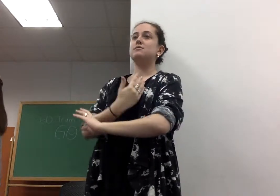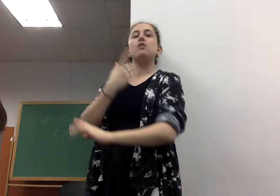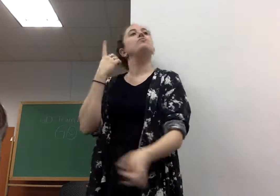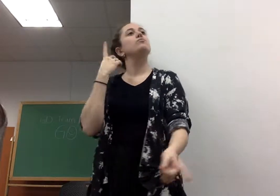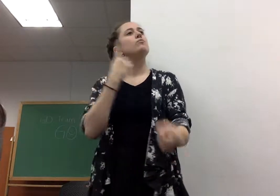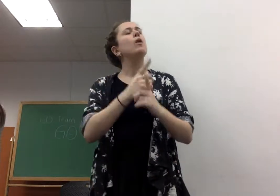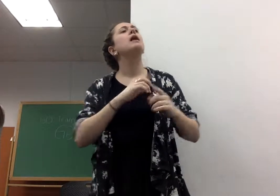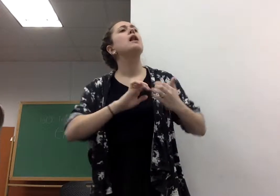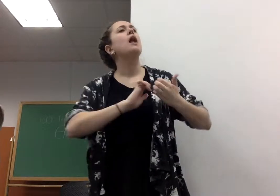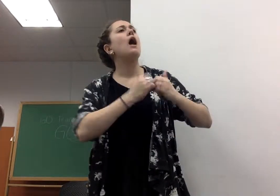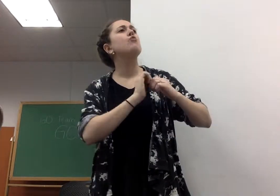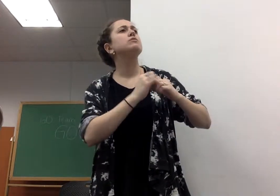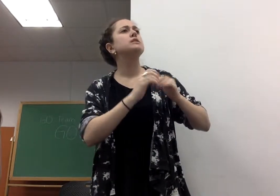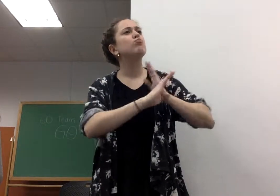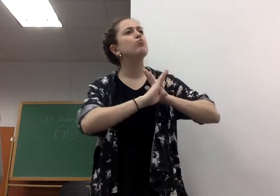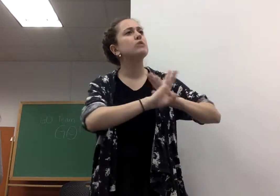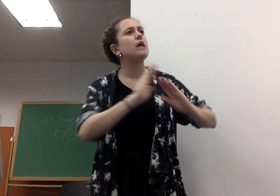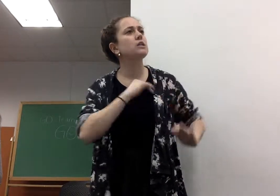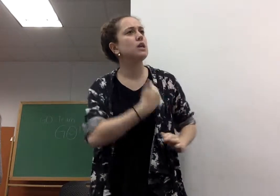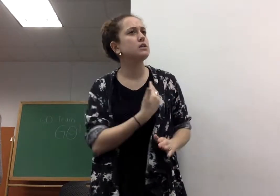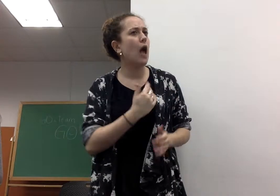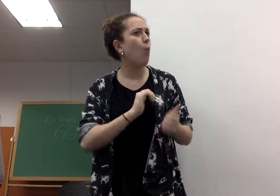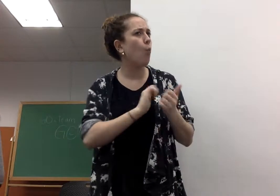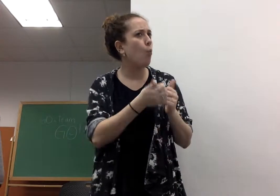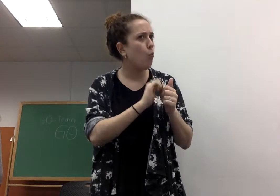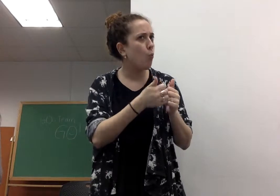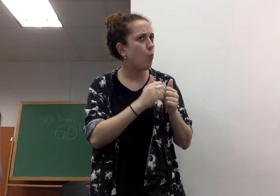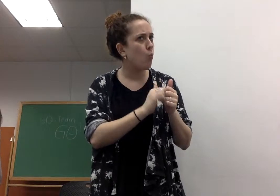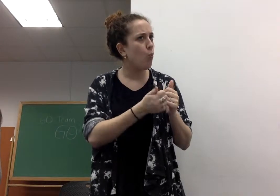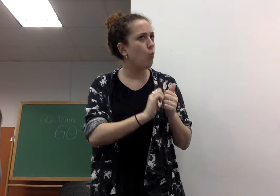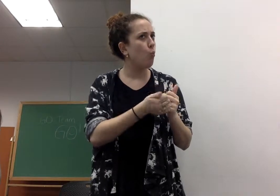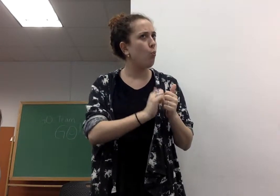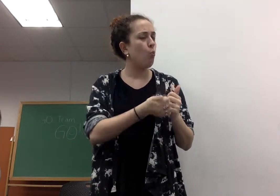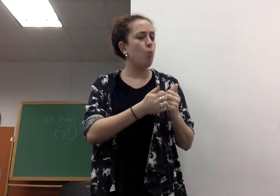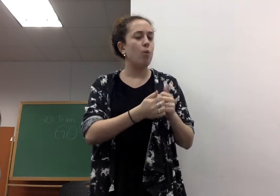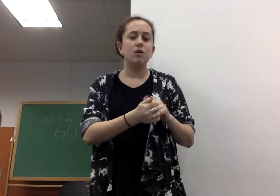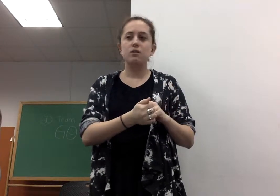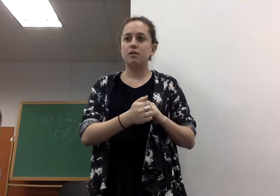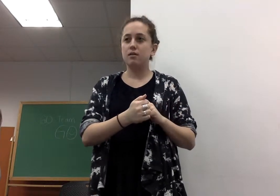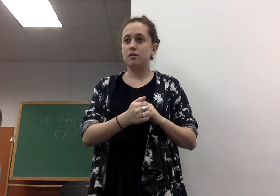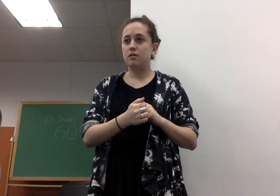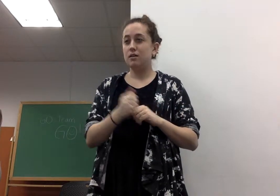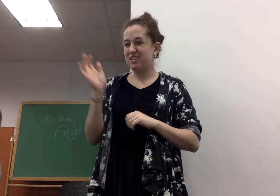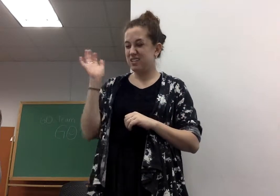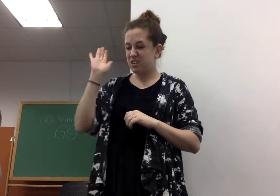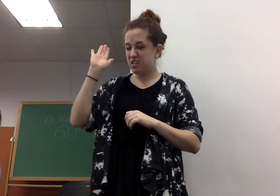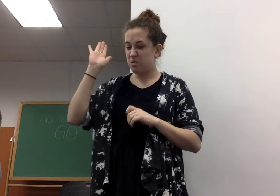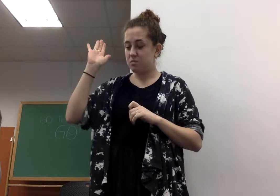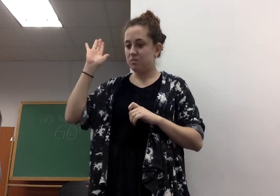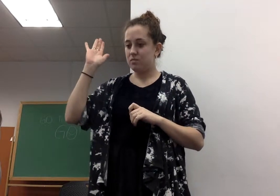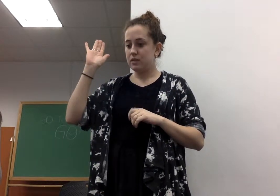us? How does the skeletal system protect us, Daniel? It protects the organs